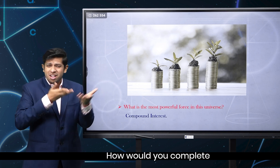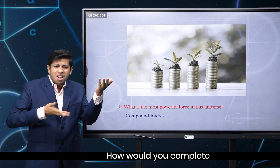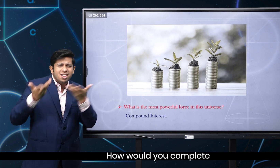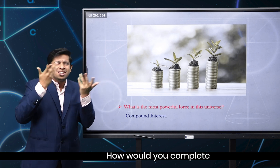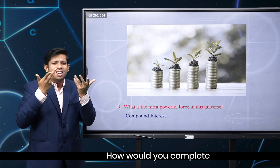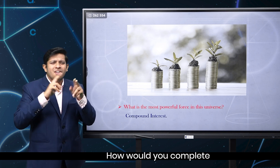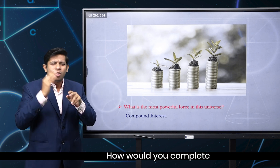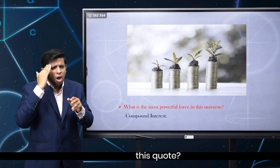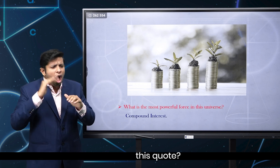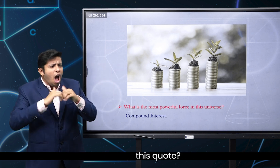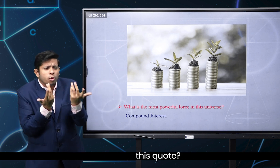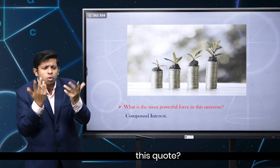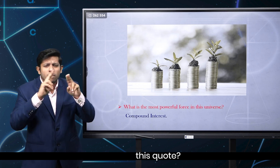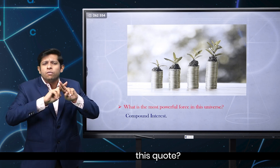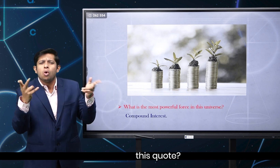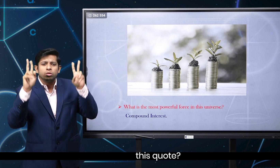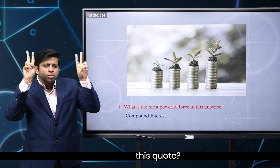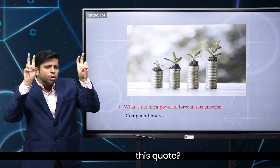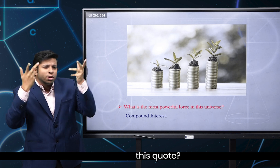How would you complete this quote?